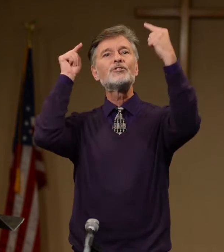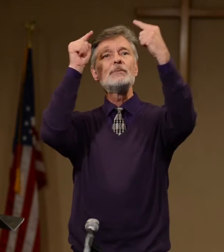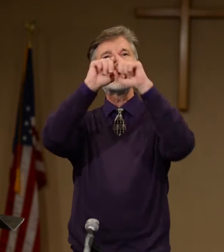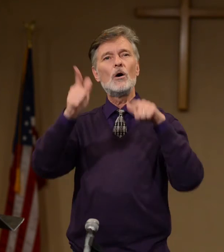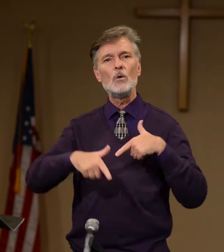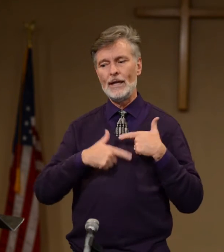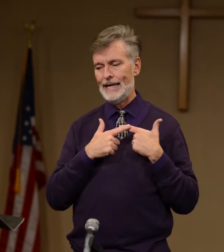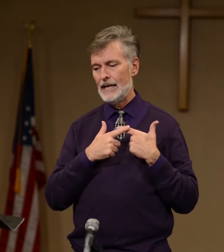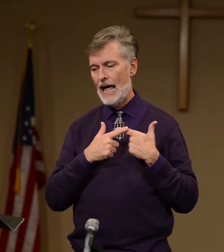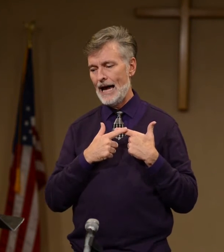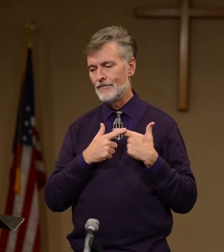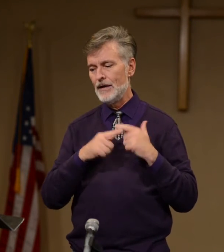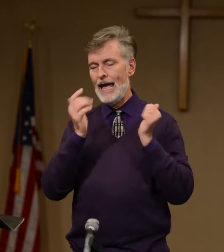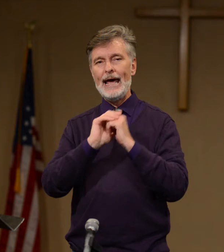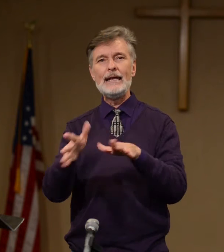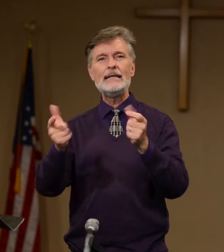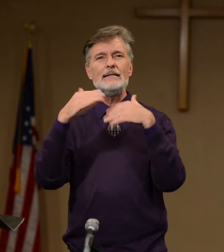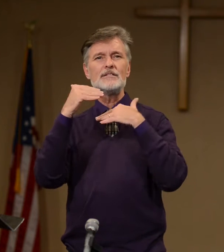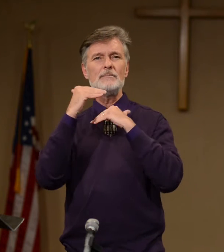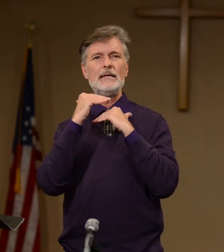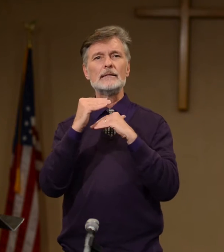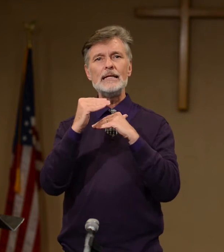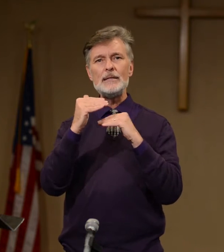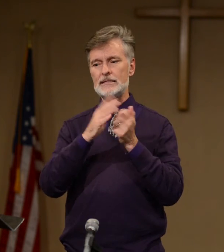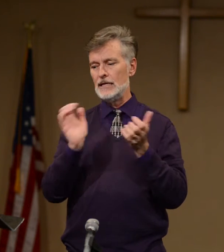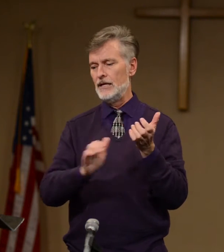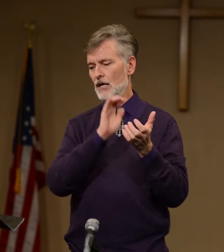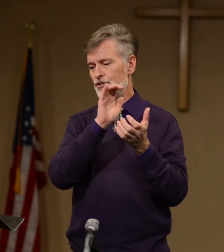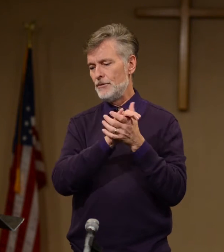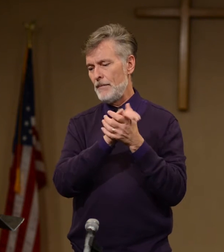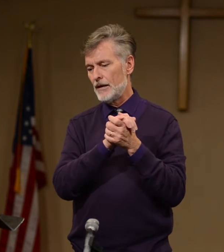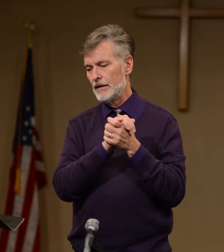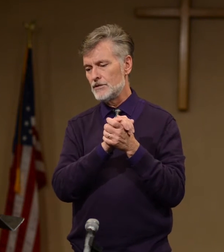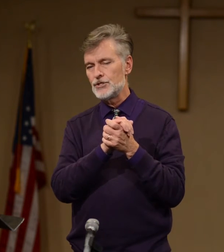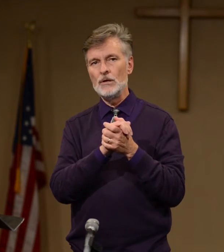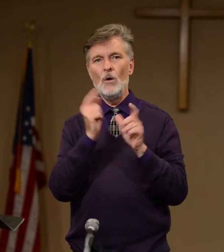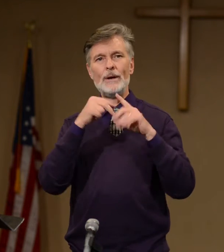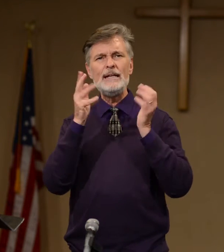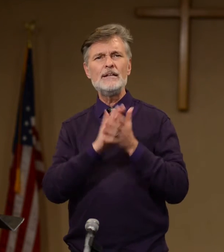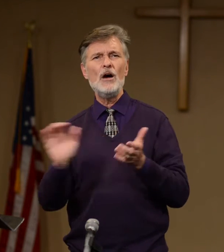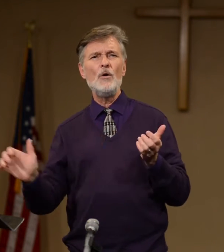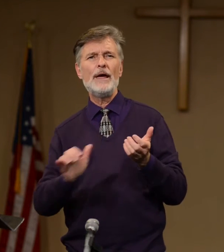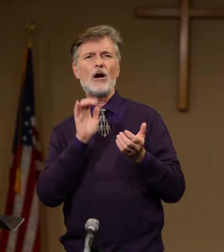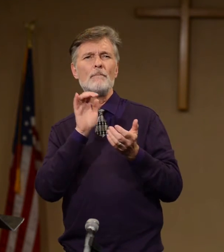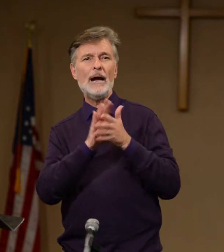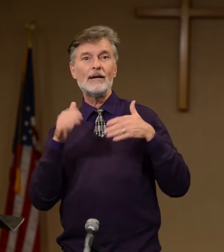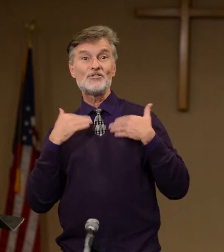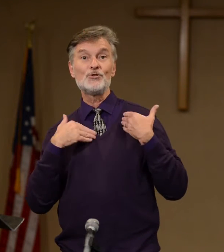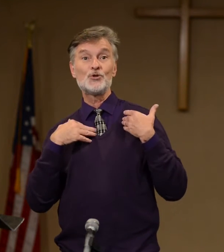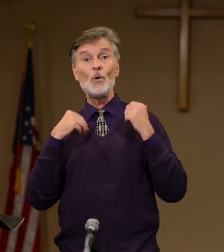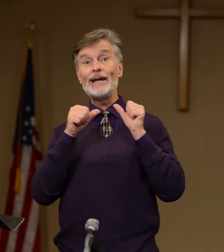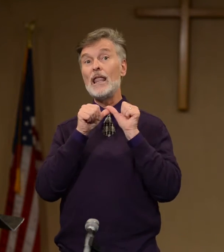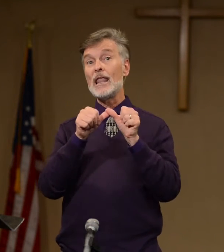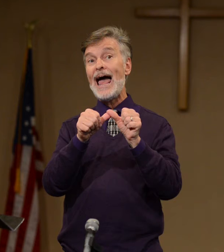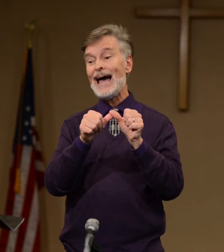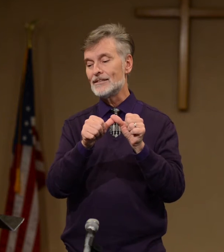ultimate goal in life. And it needs to be limited to marriage. We need to know that our marital joy